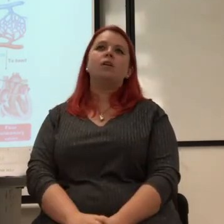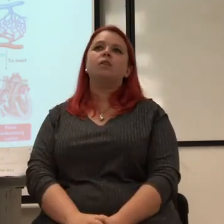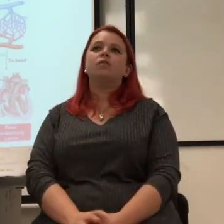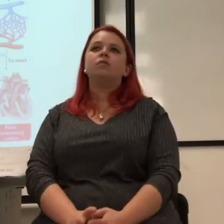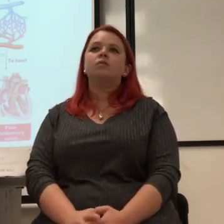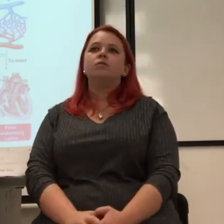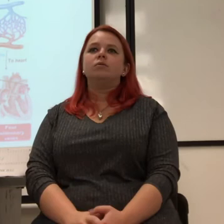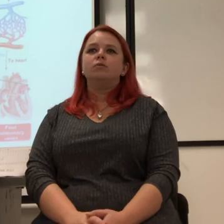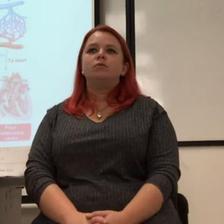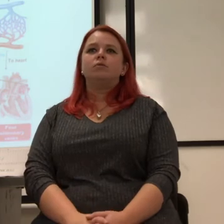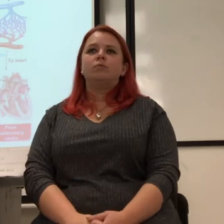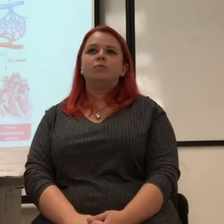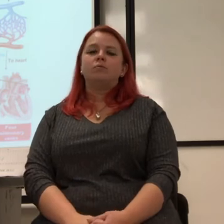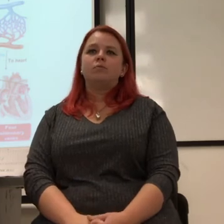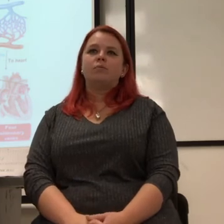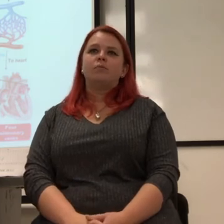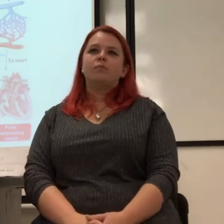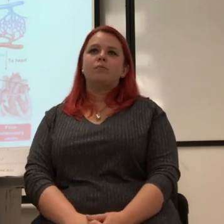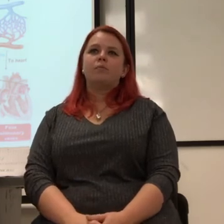Pulmonary trunk.